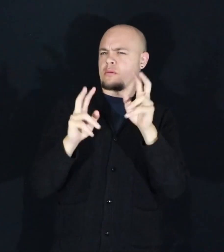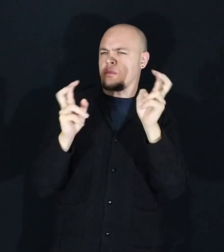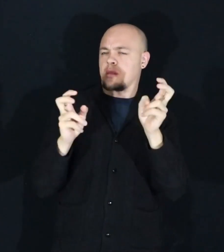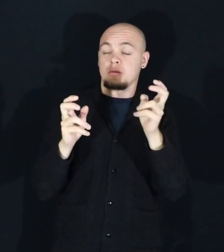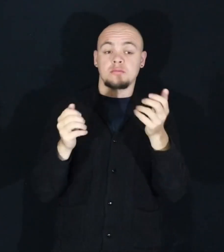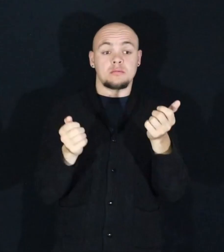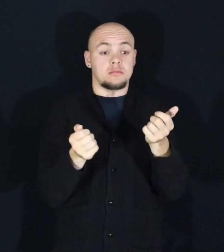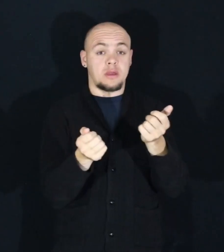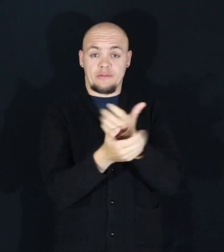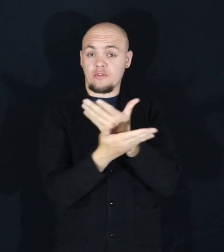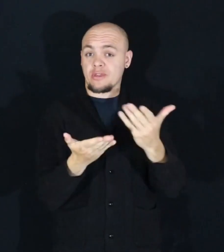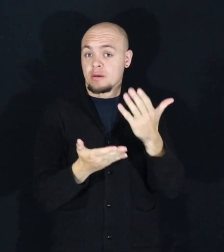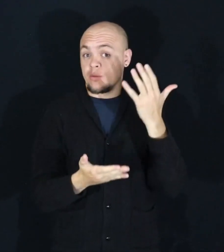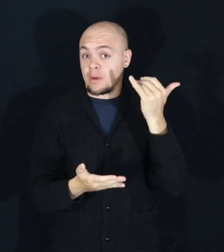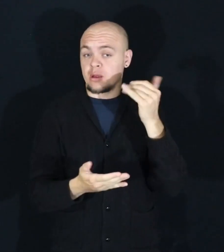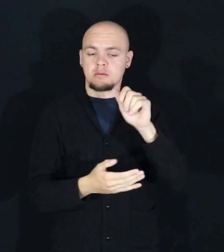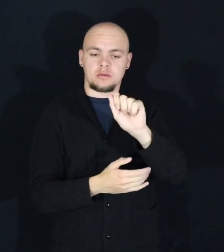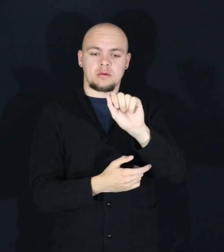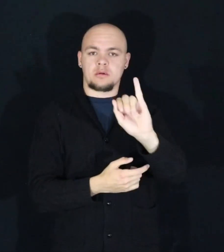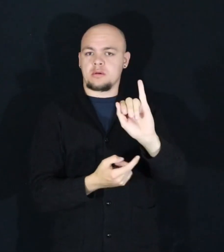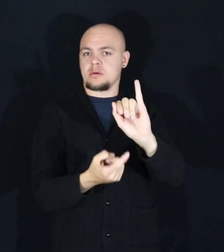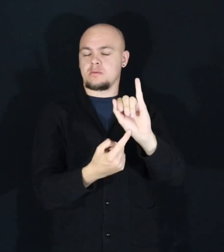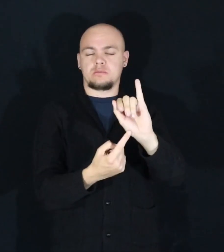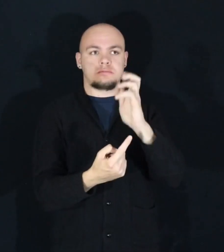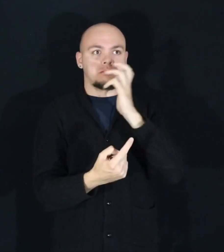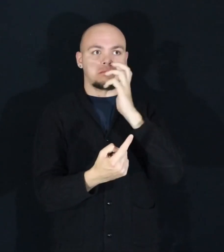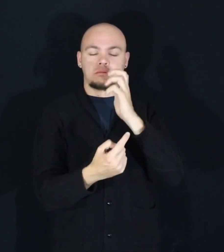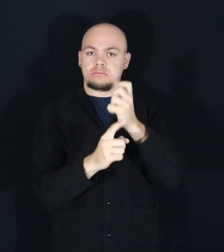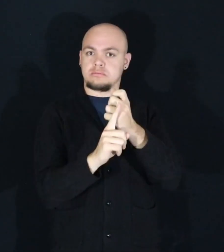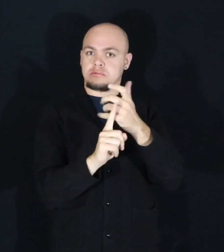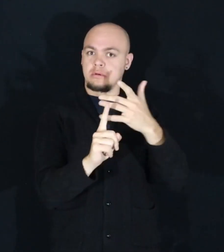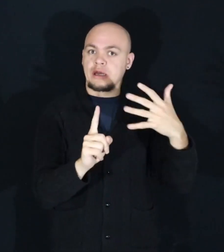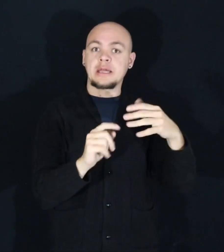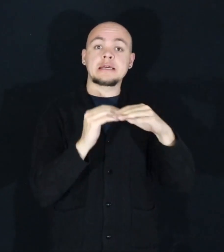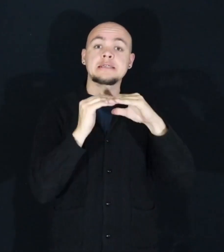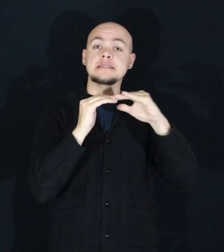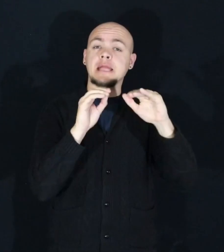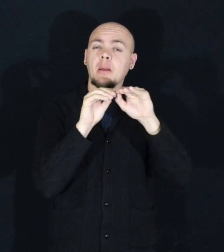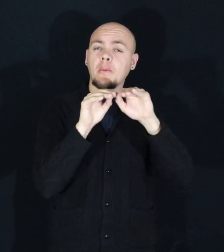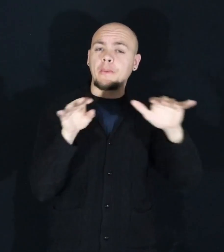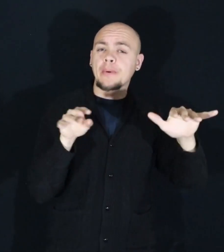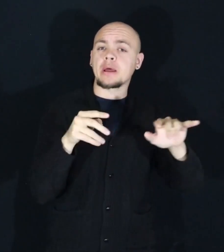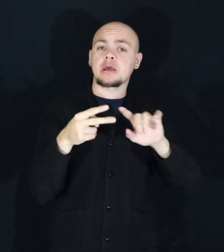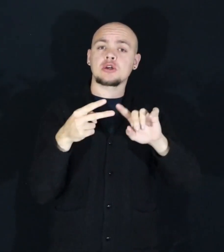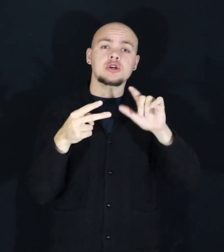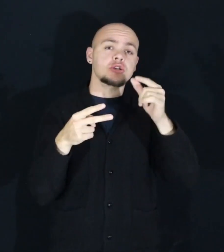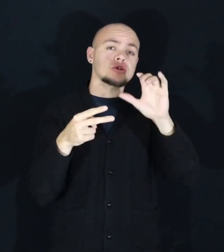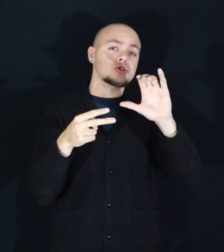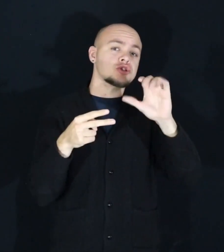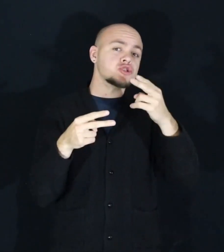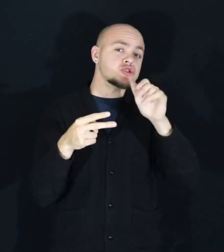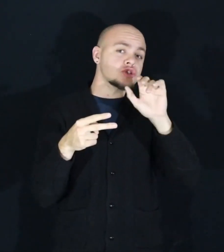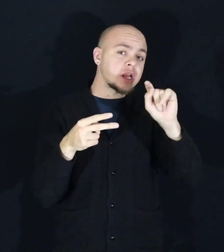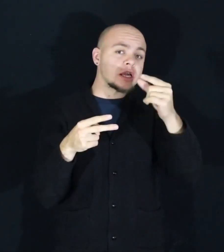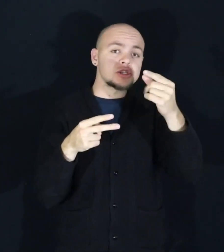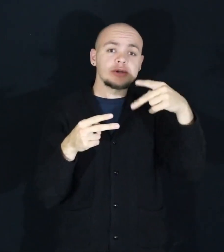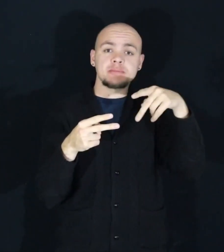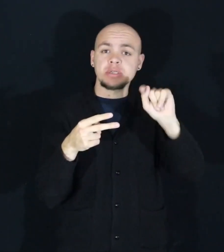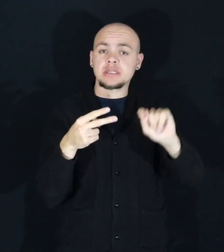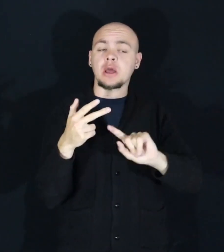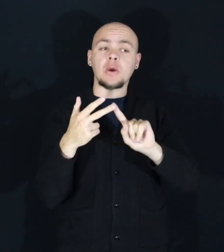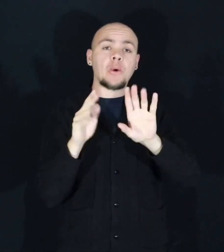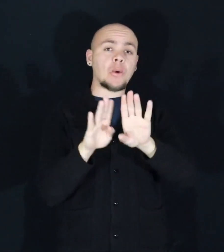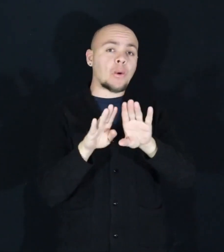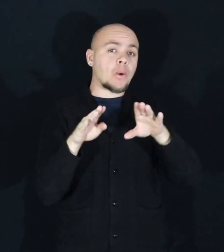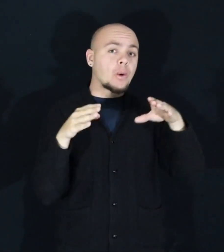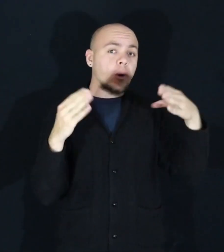Everything. Because AI has been going wild with Stable Diffusion, ChatGPT, thousands of open source models on Hugging